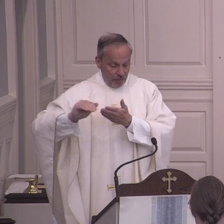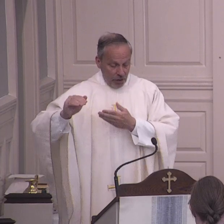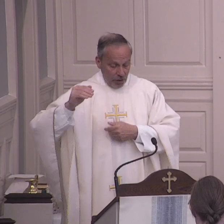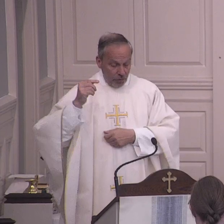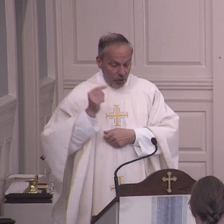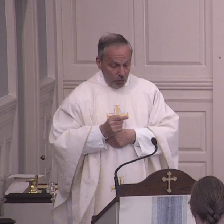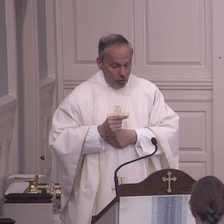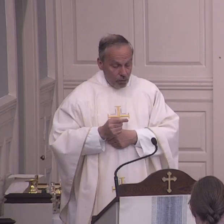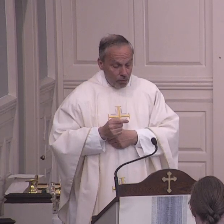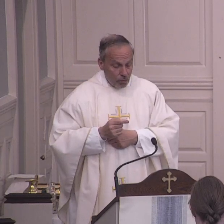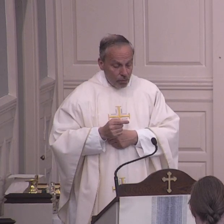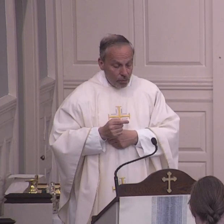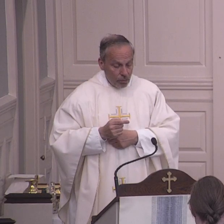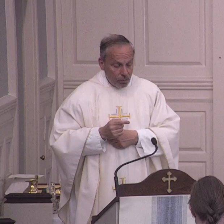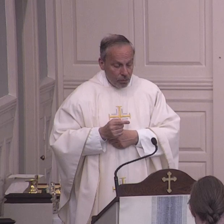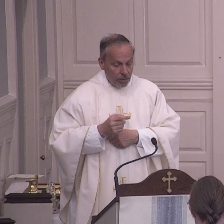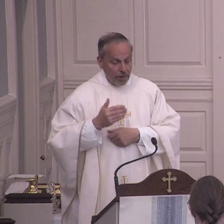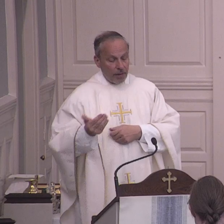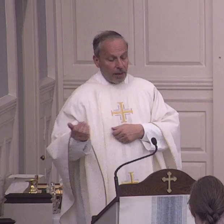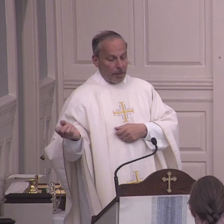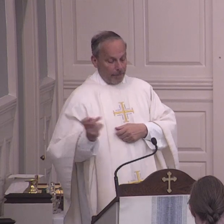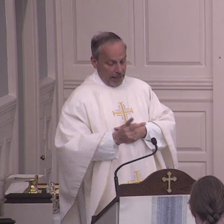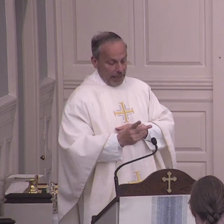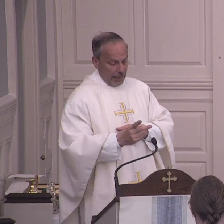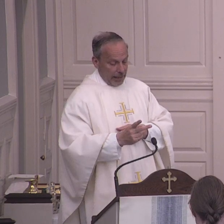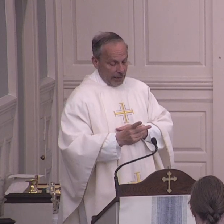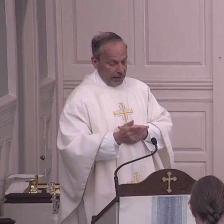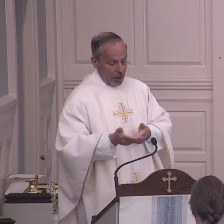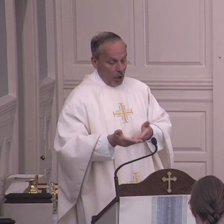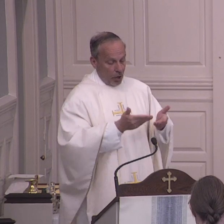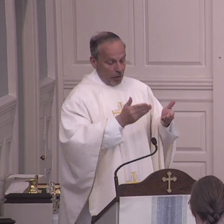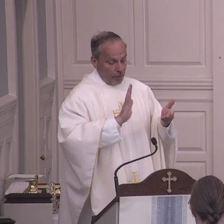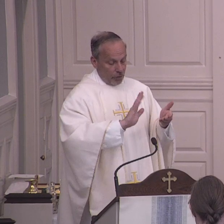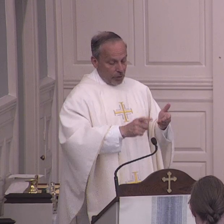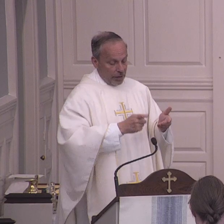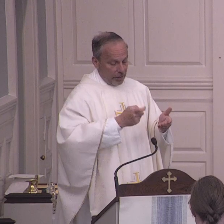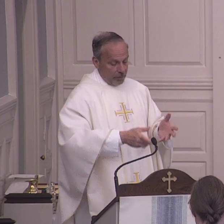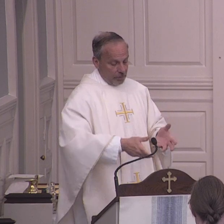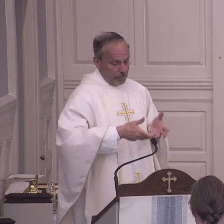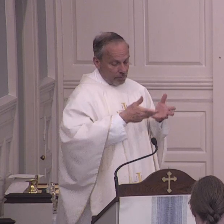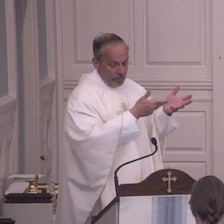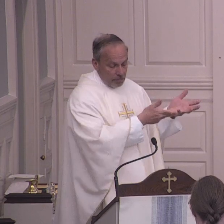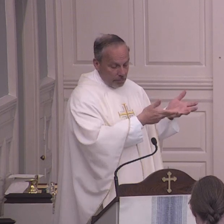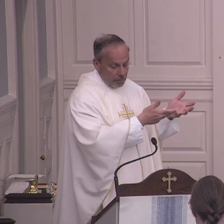brother, and then come and offer your gift.